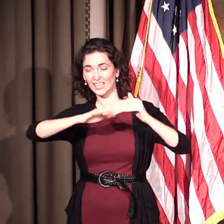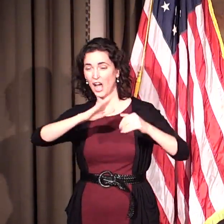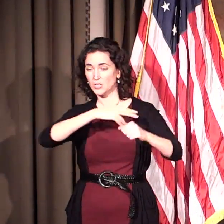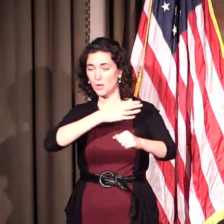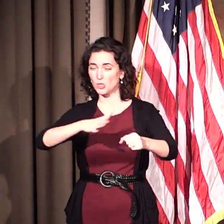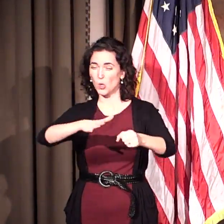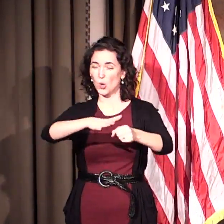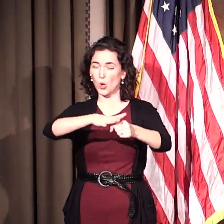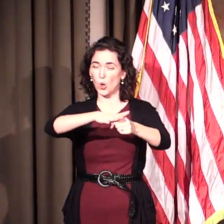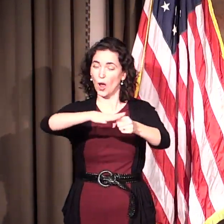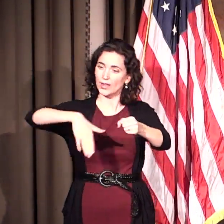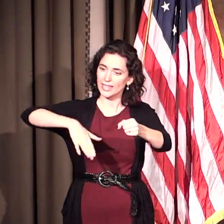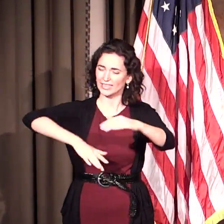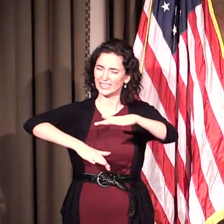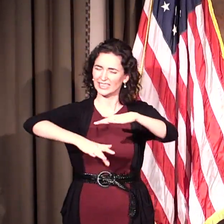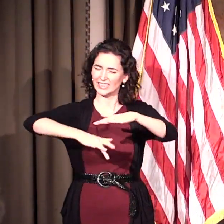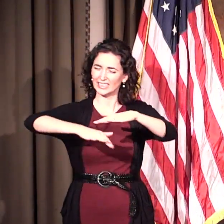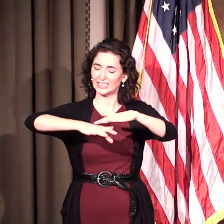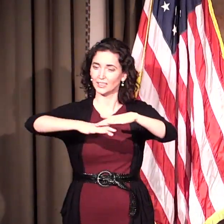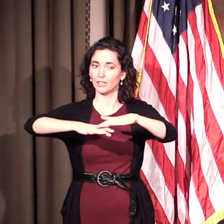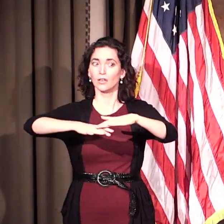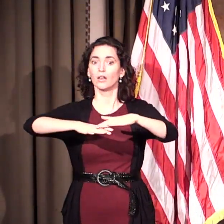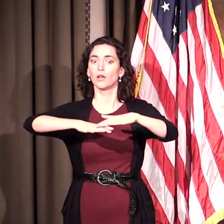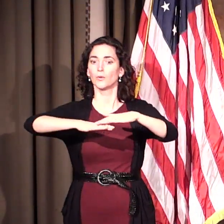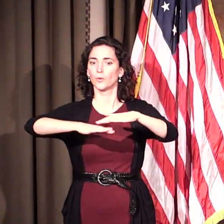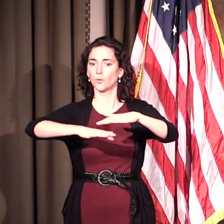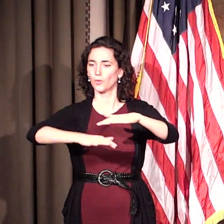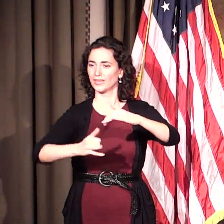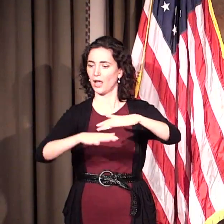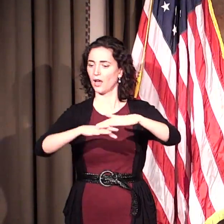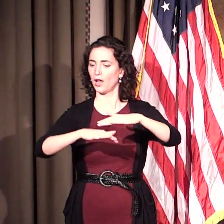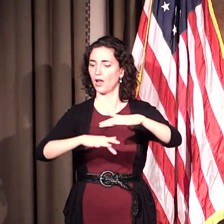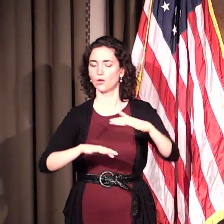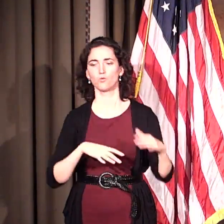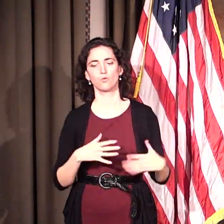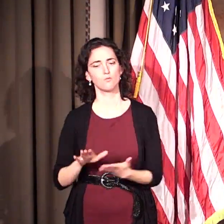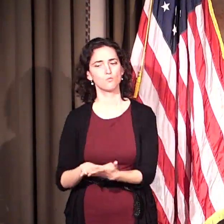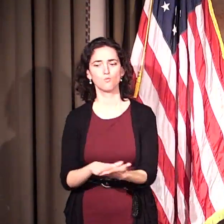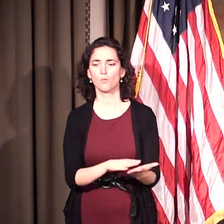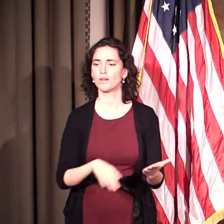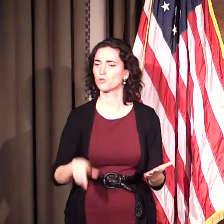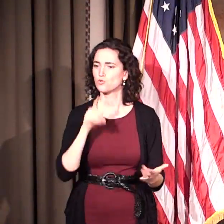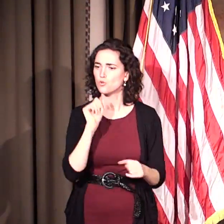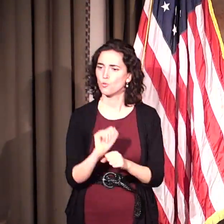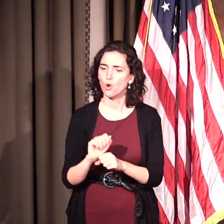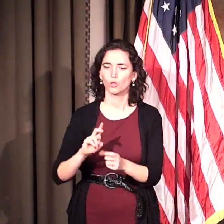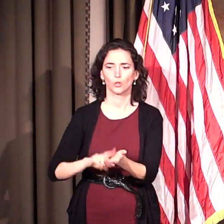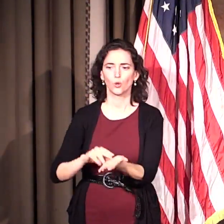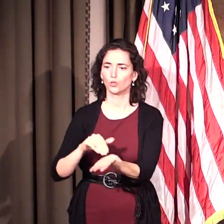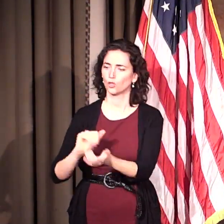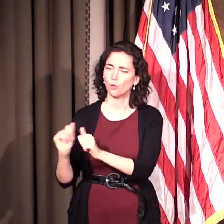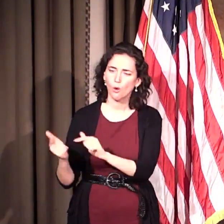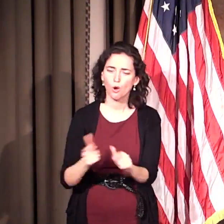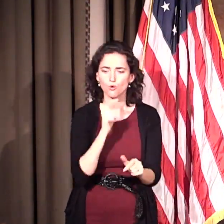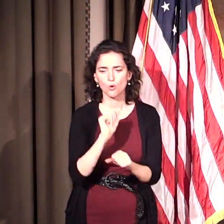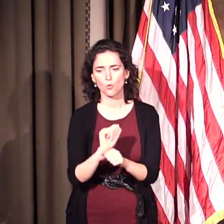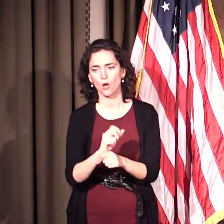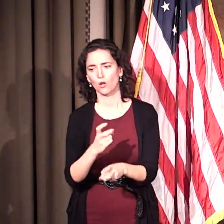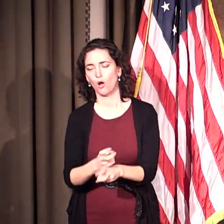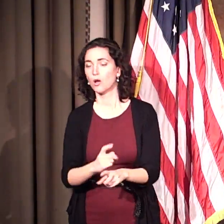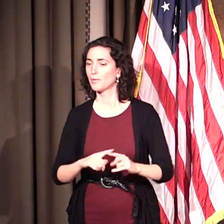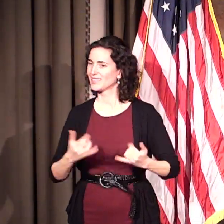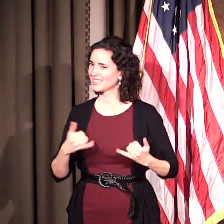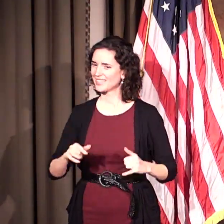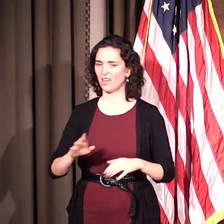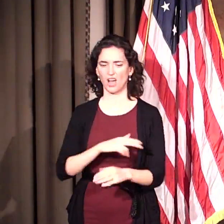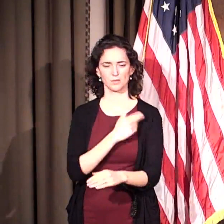the hospitals, which is encouraging and really a testament to those healthcare providers who work so hard, but still very, very busy, no